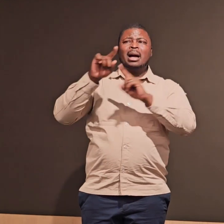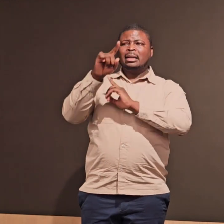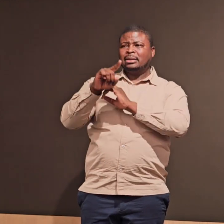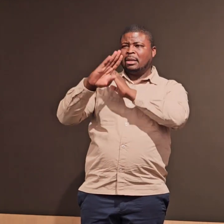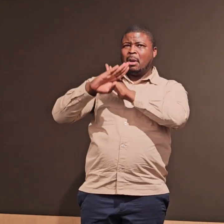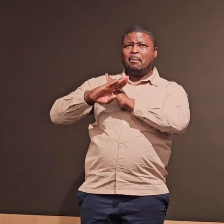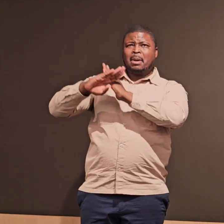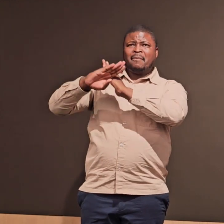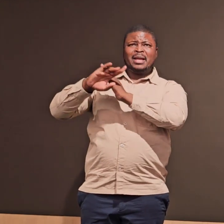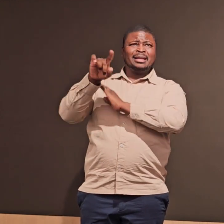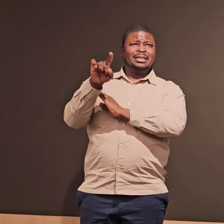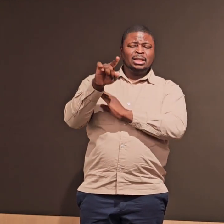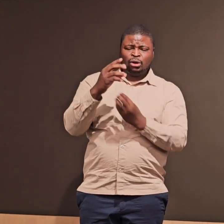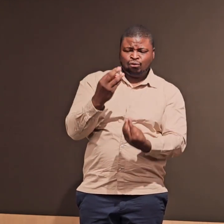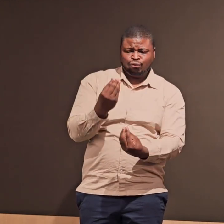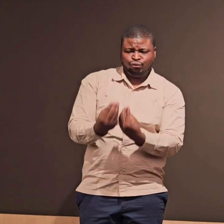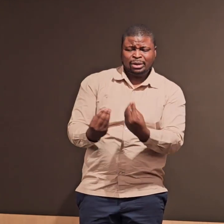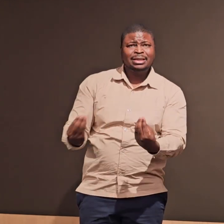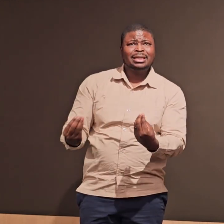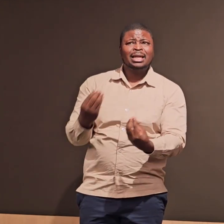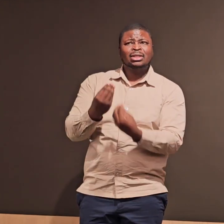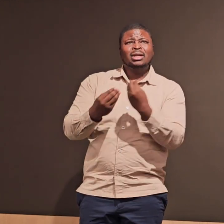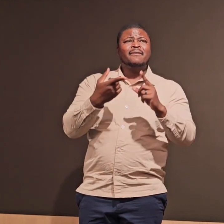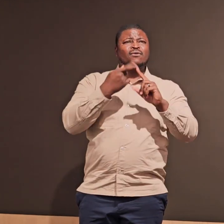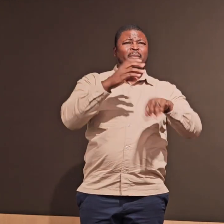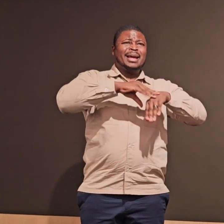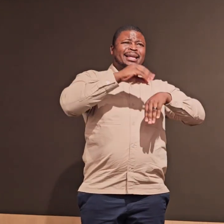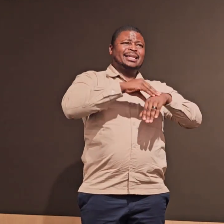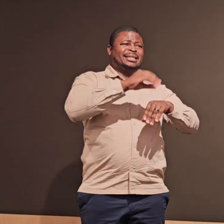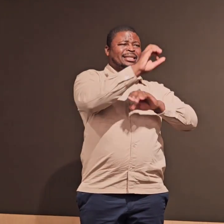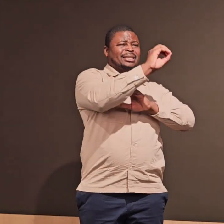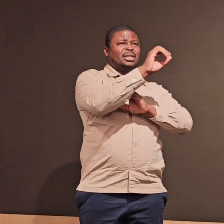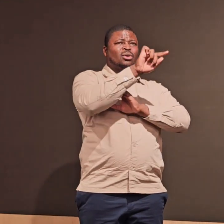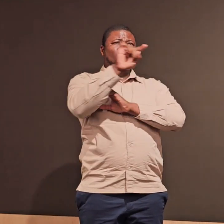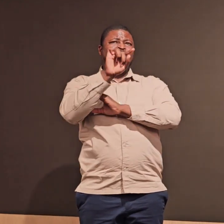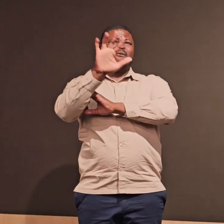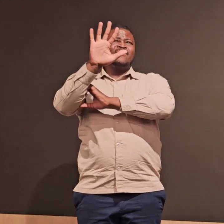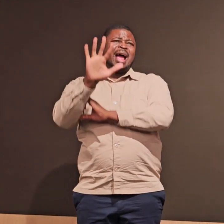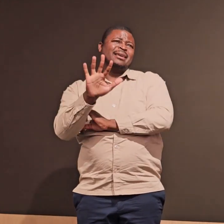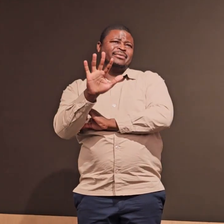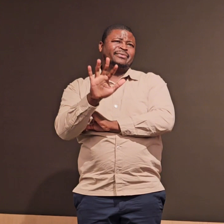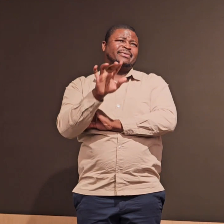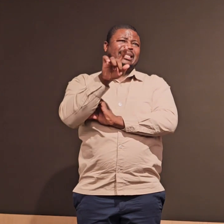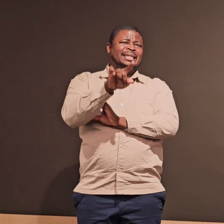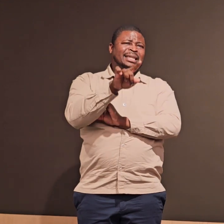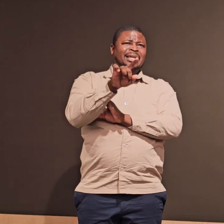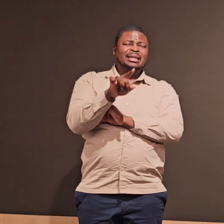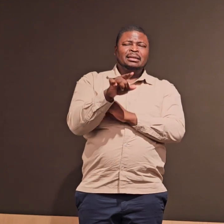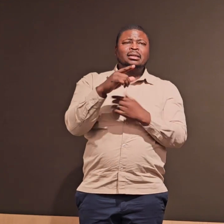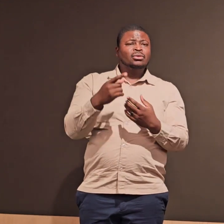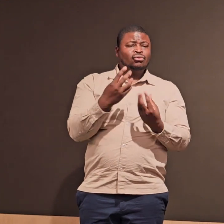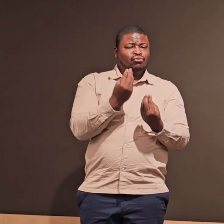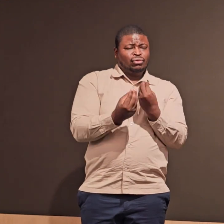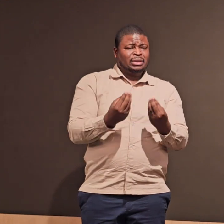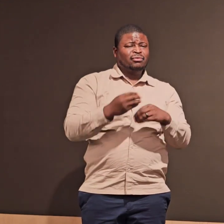stunting, especially on children that are 0 to 5, and prevalence of wasting that are for children that are 0 to